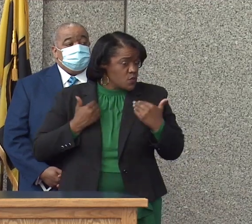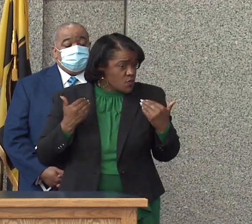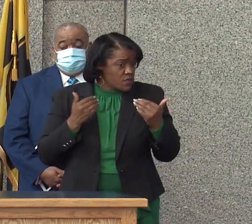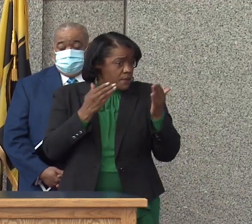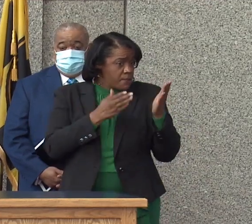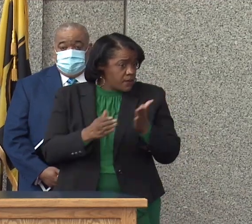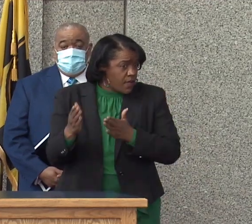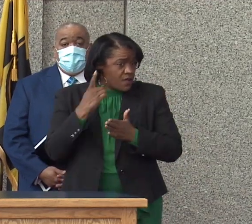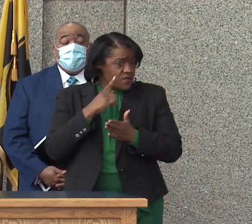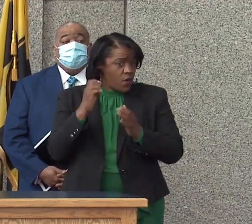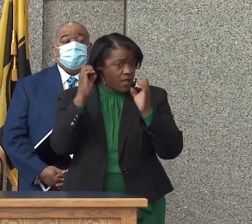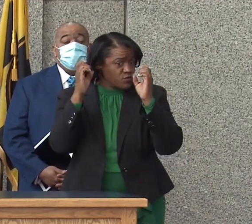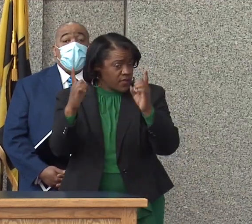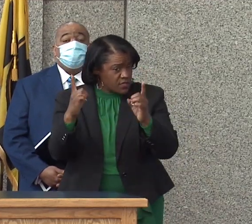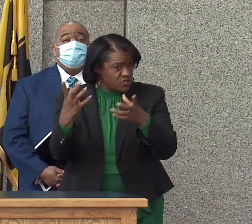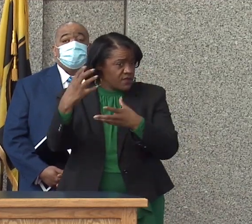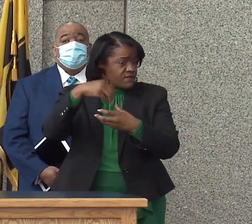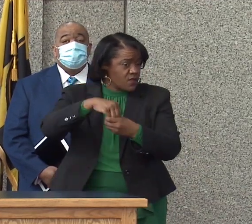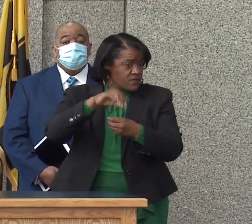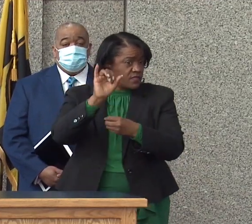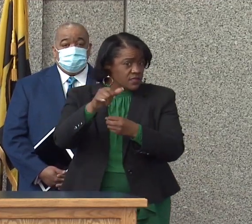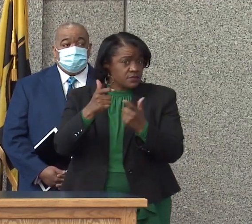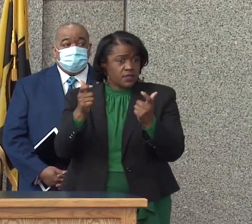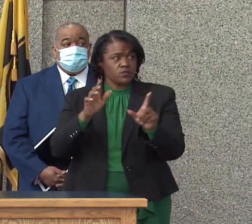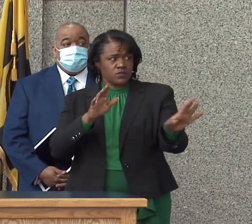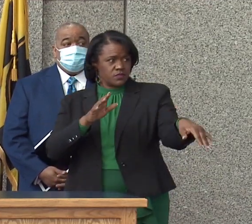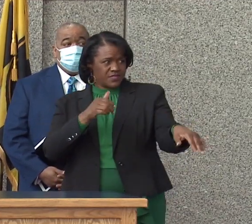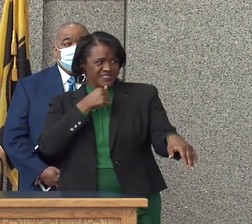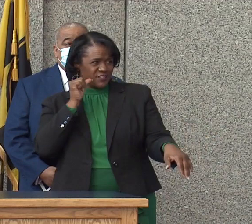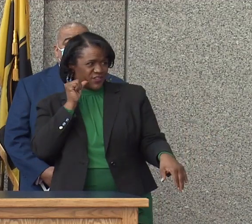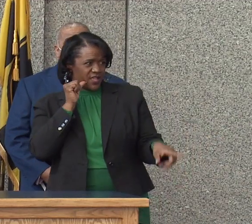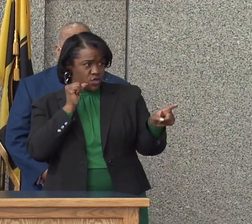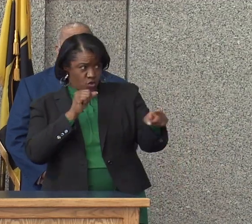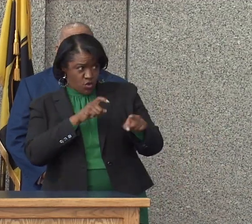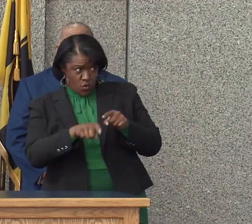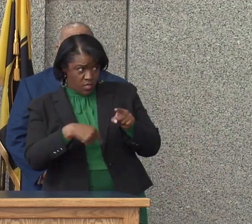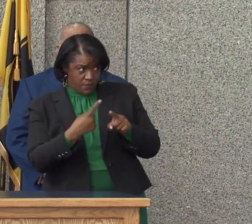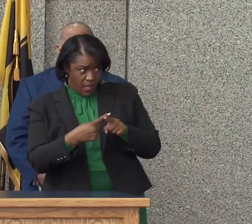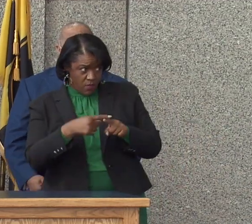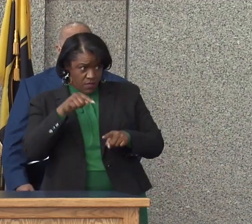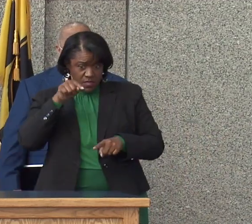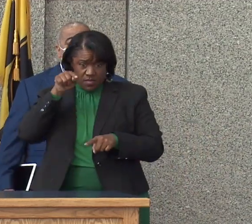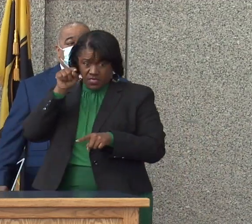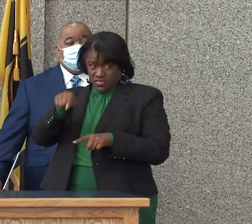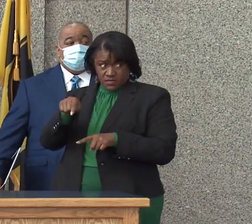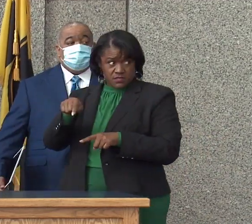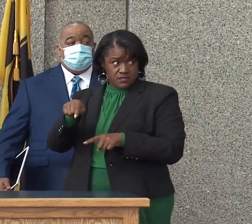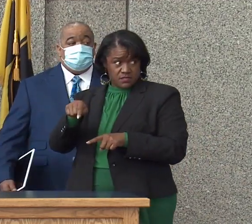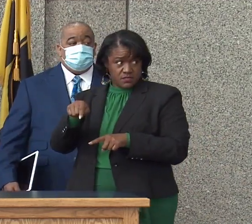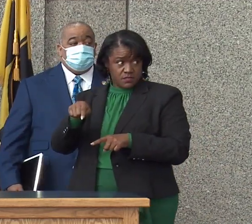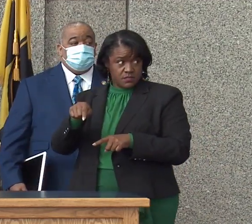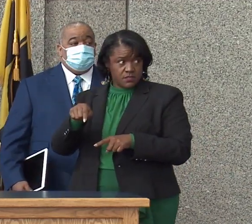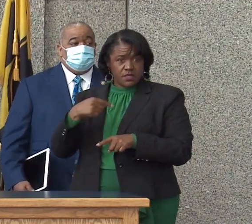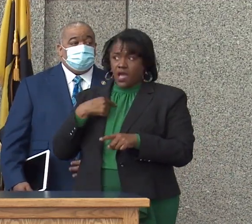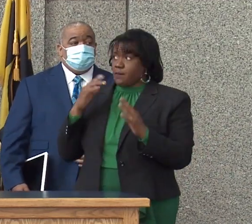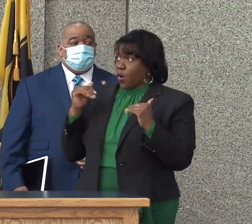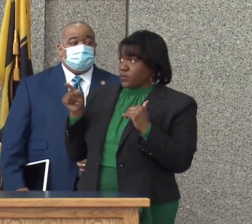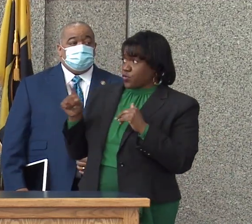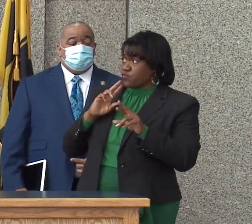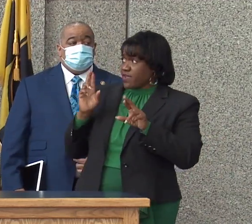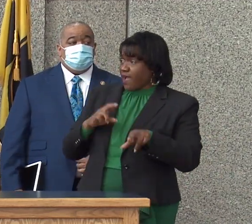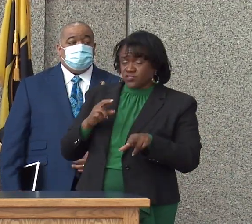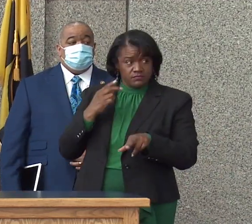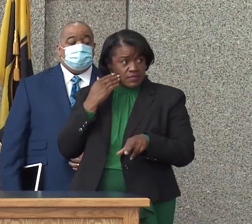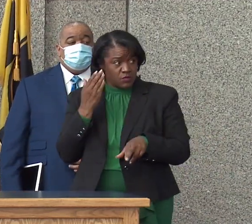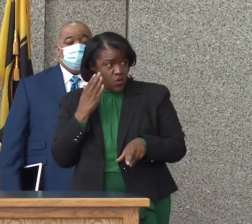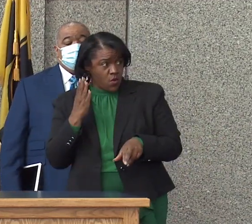education as a big part of that. Yesterday. Is this question about this issue of violence? I'm hoping to get your reaction to